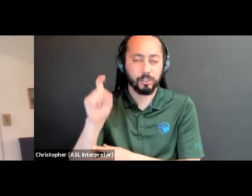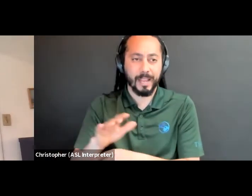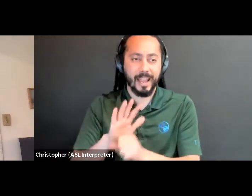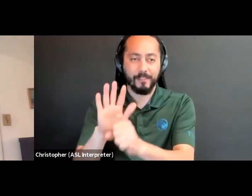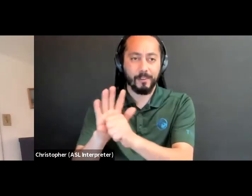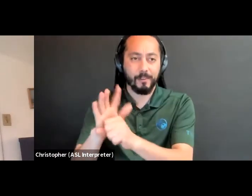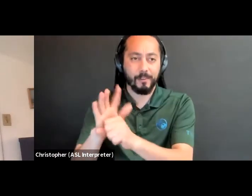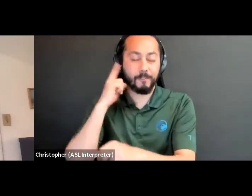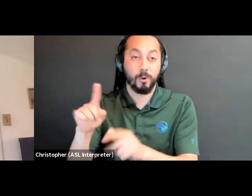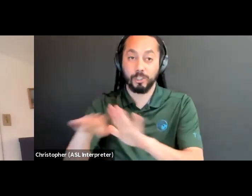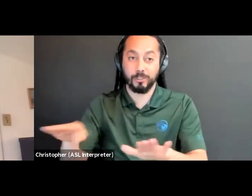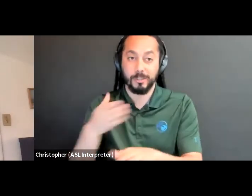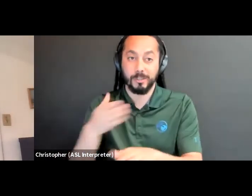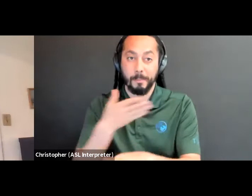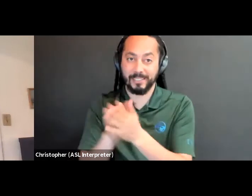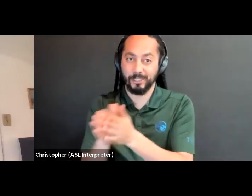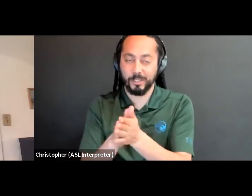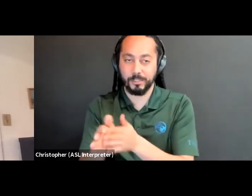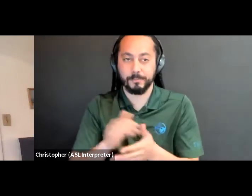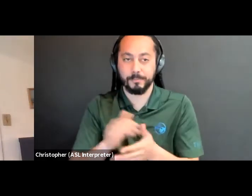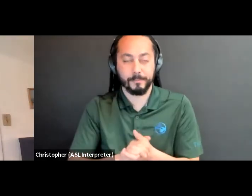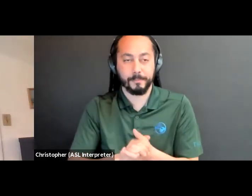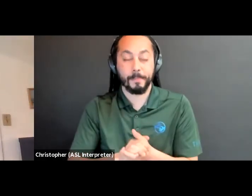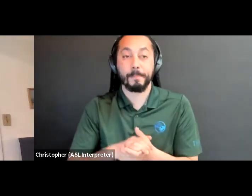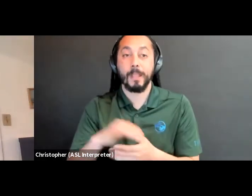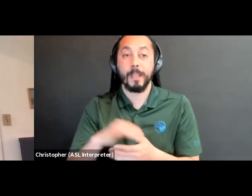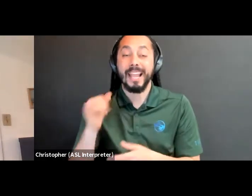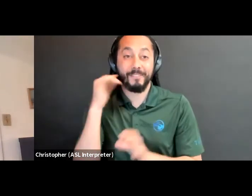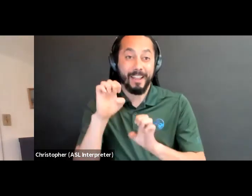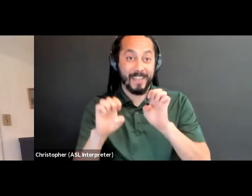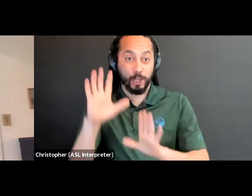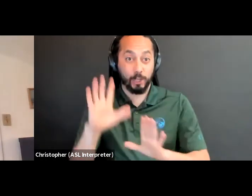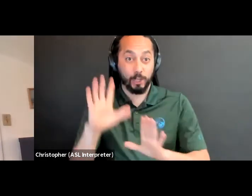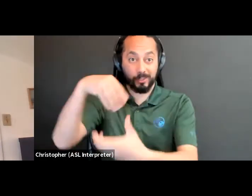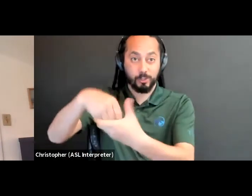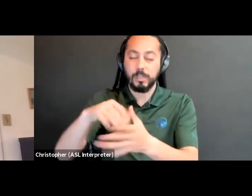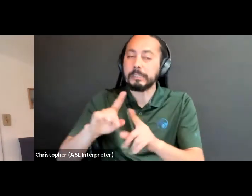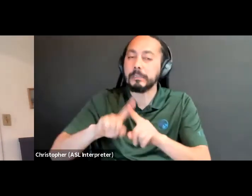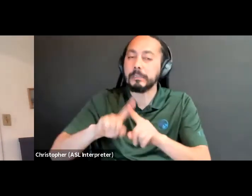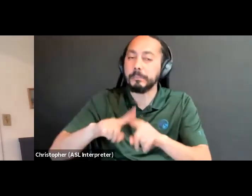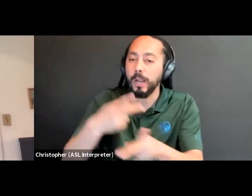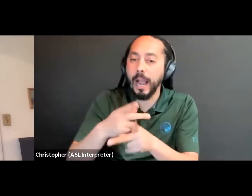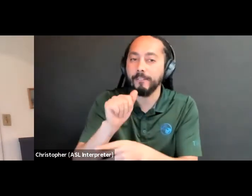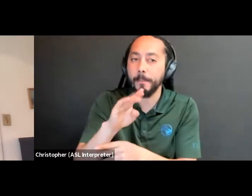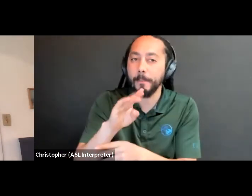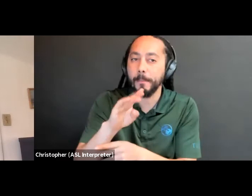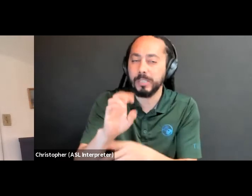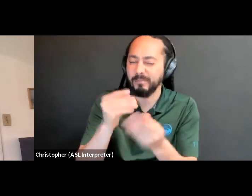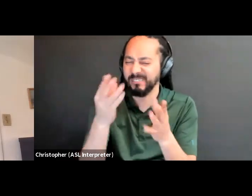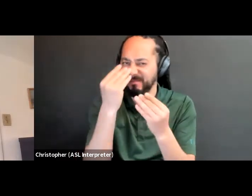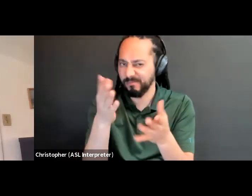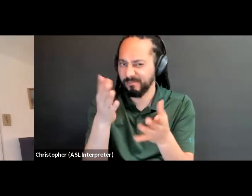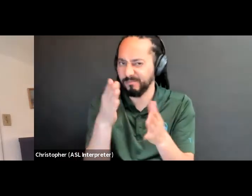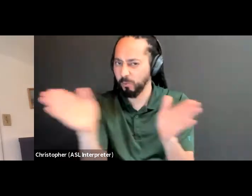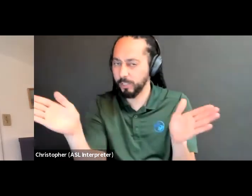interests. We found that when there was an evaluator in the case, depending on the type of abuse, I'm giving you a range here, mother's odds of losing custody range